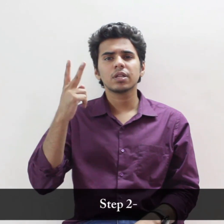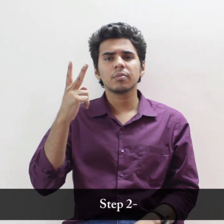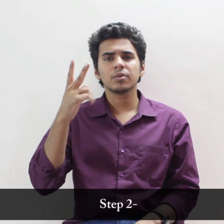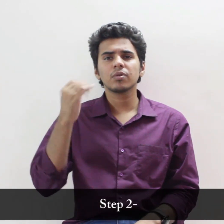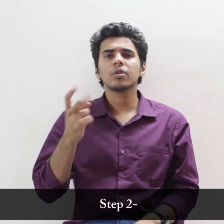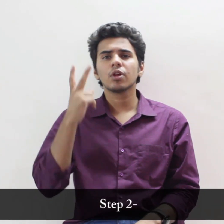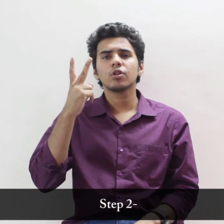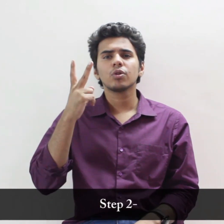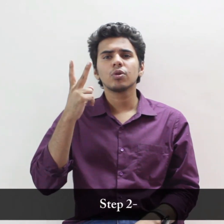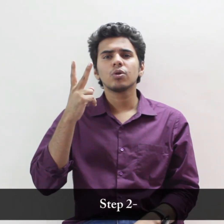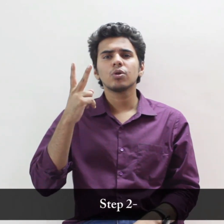Step 2.